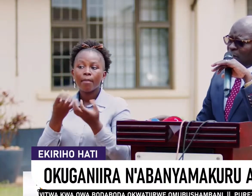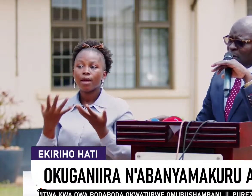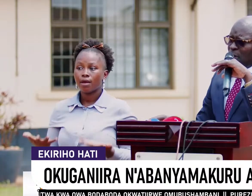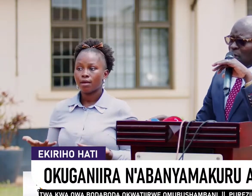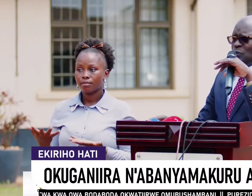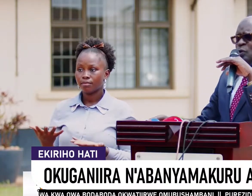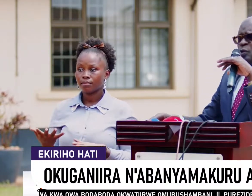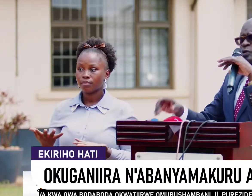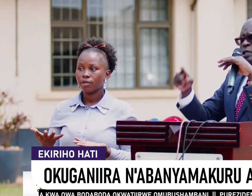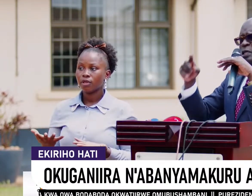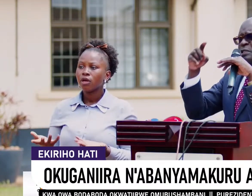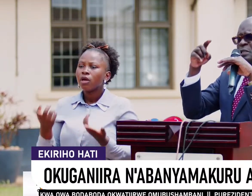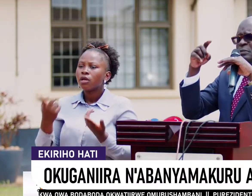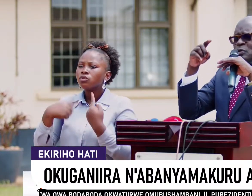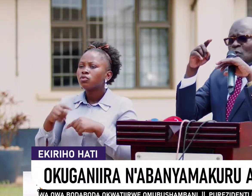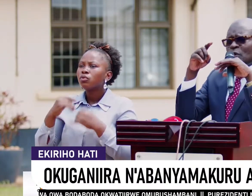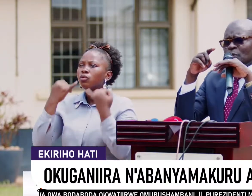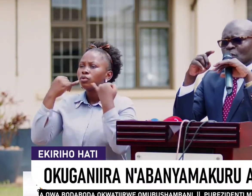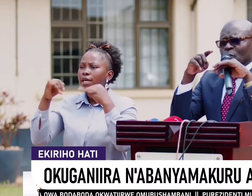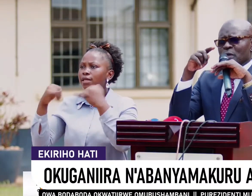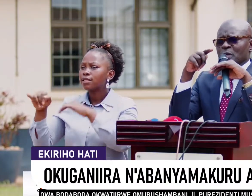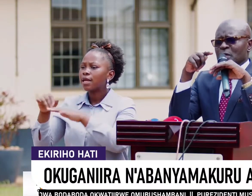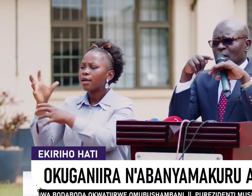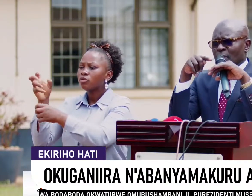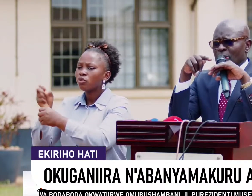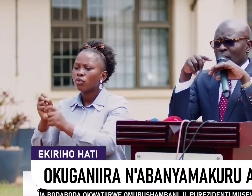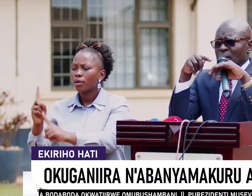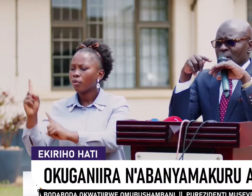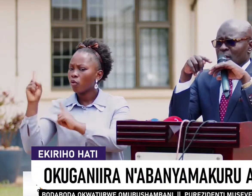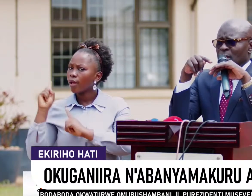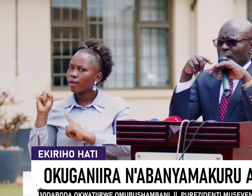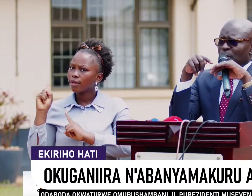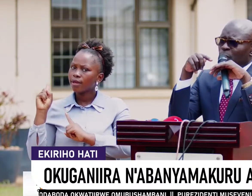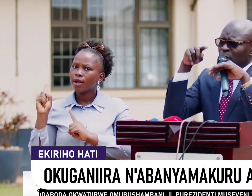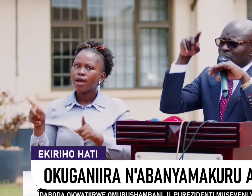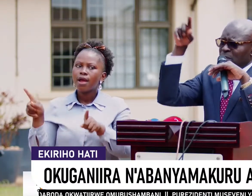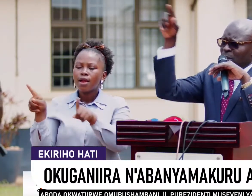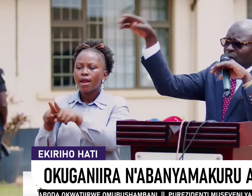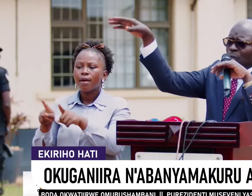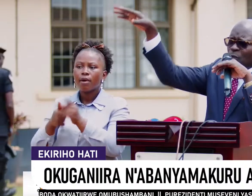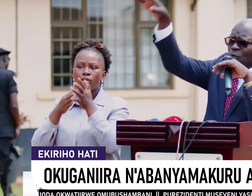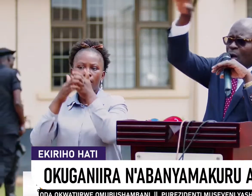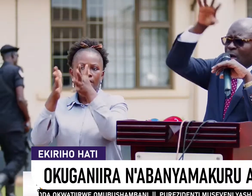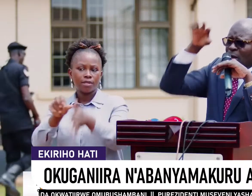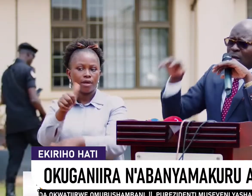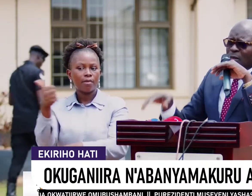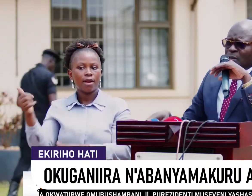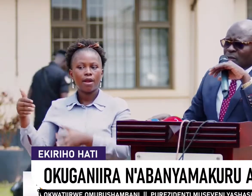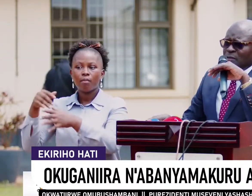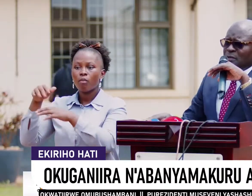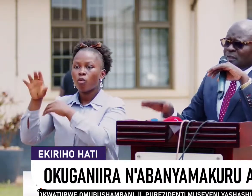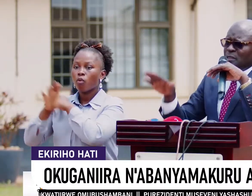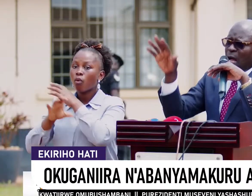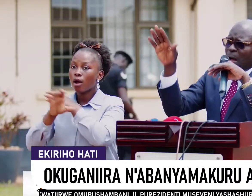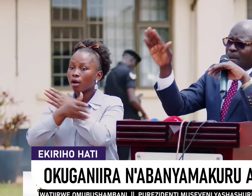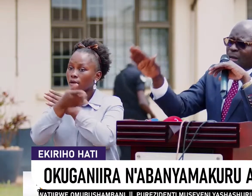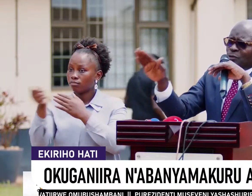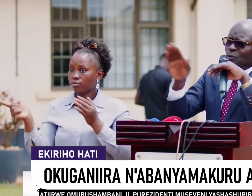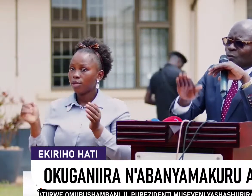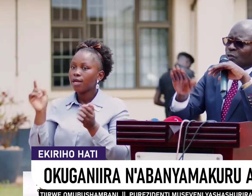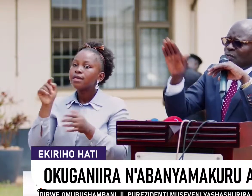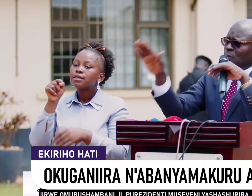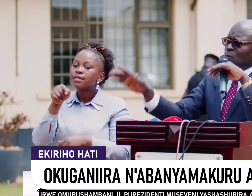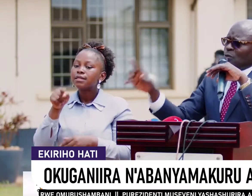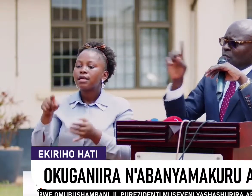bammeka, tulyoke tutegeeze ebitongole by'okwerinda n'abakulembeza balala mu ggwanga nti